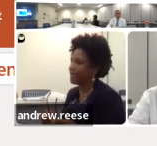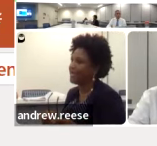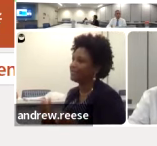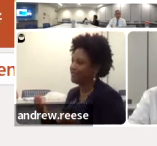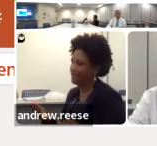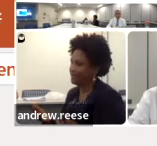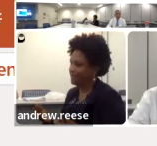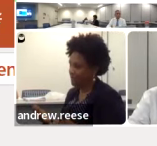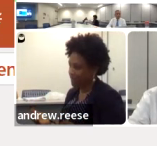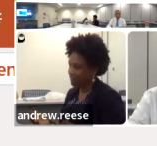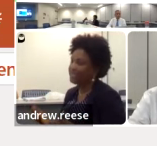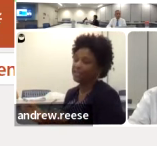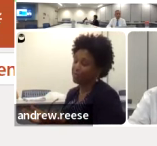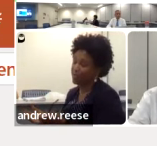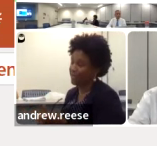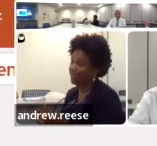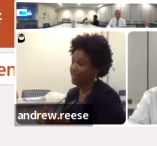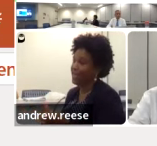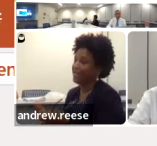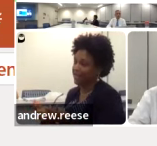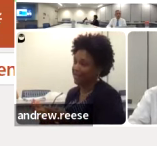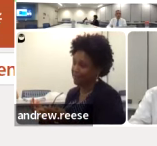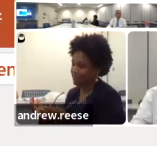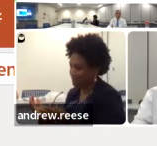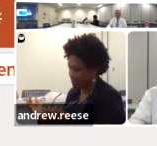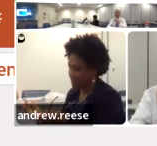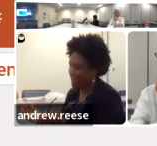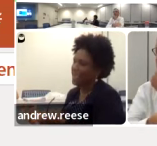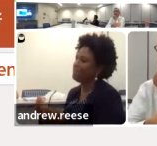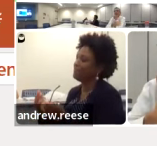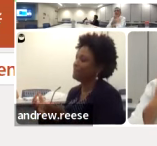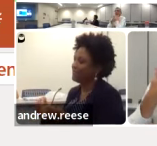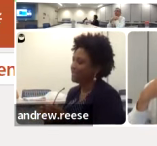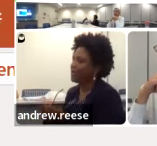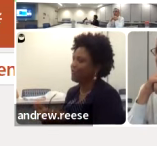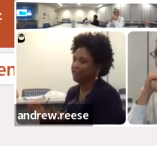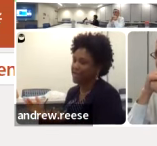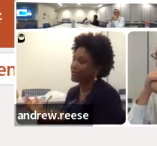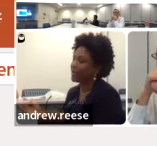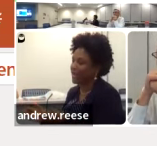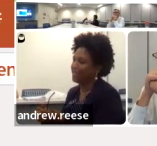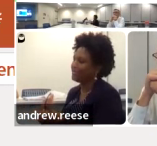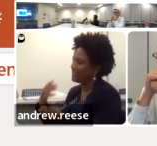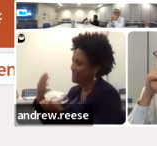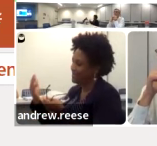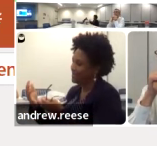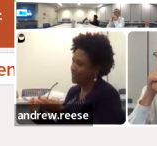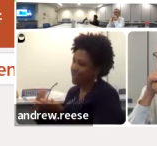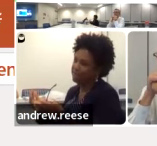them as person supported. The name that we refer to